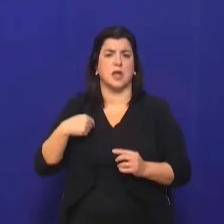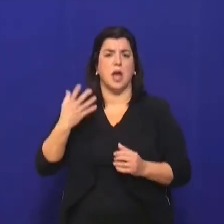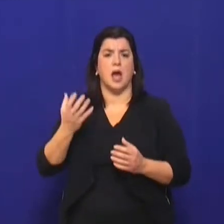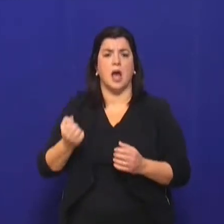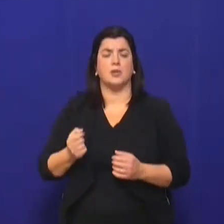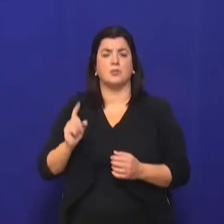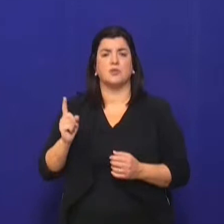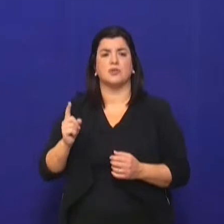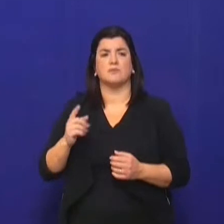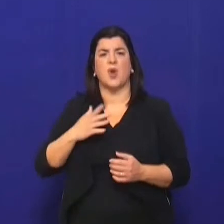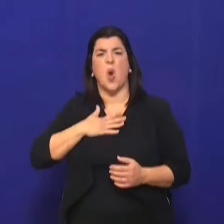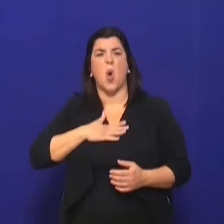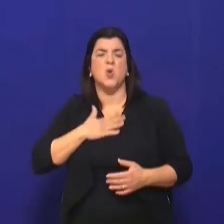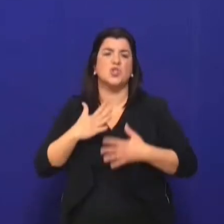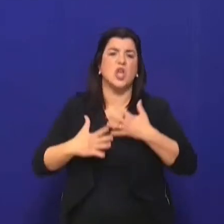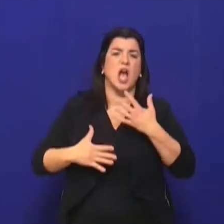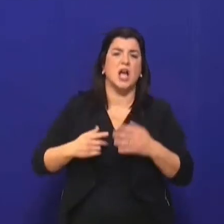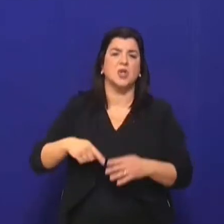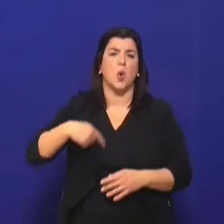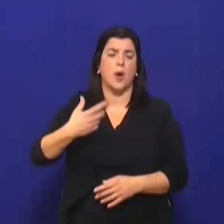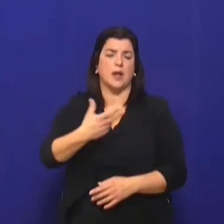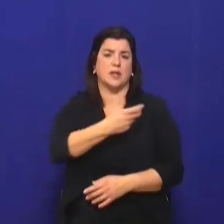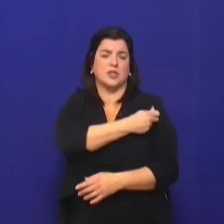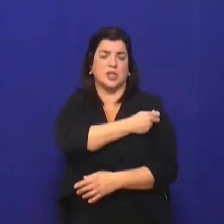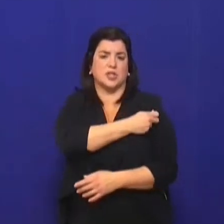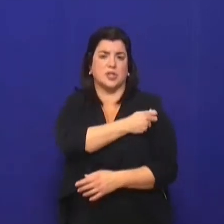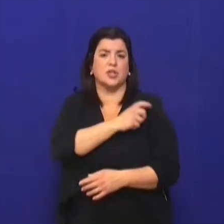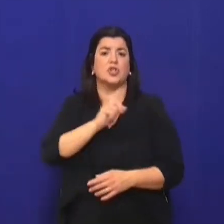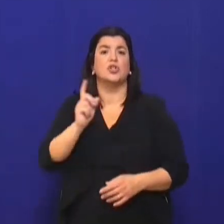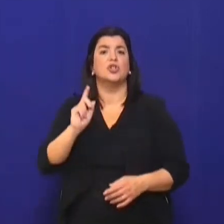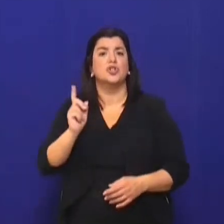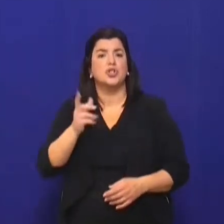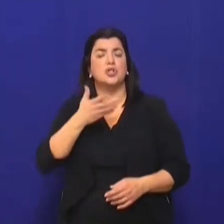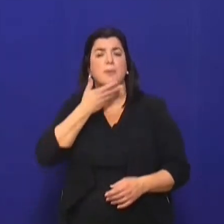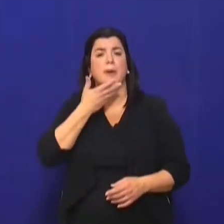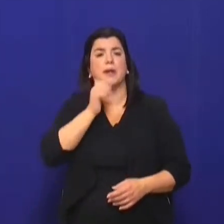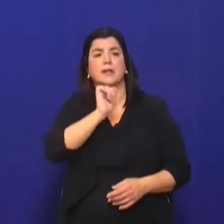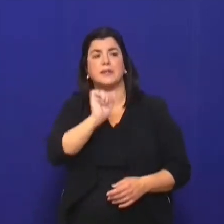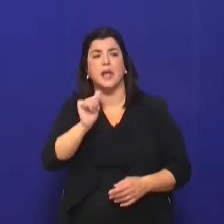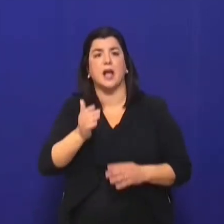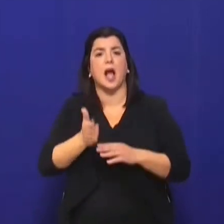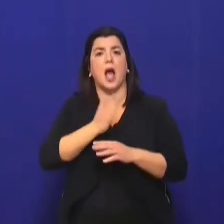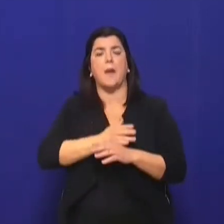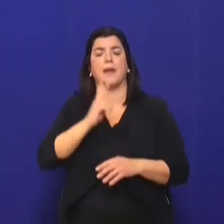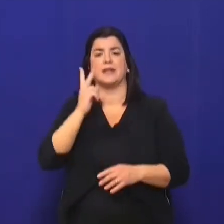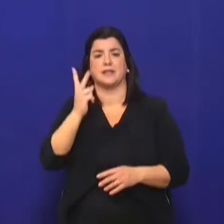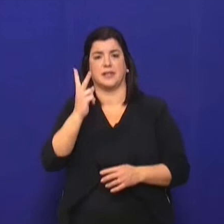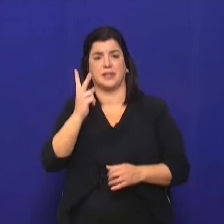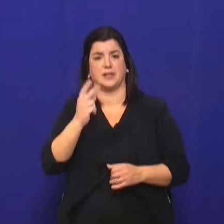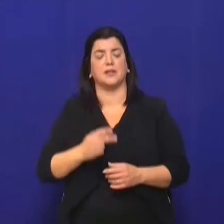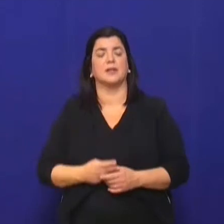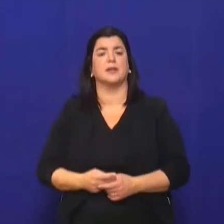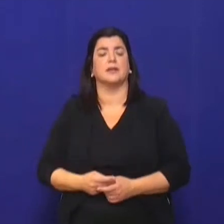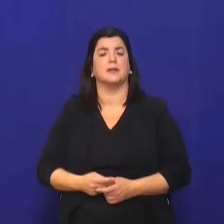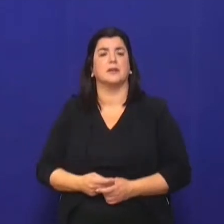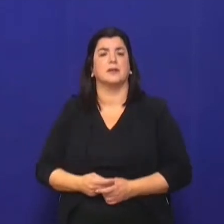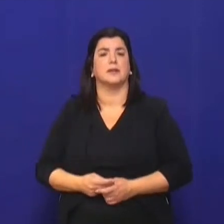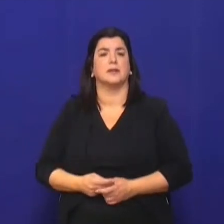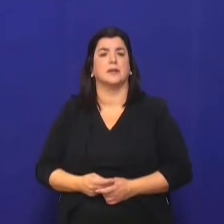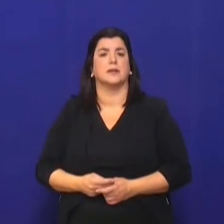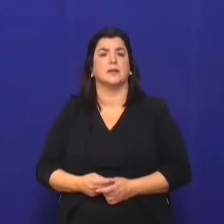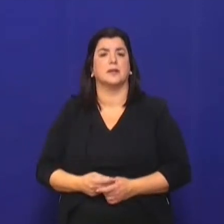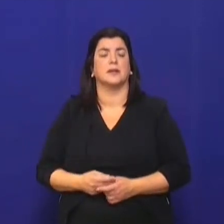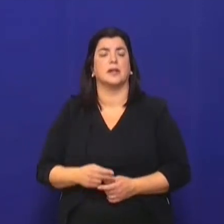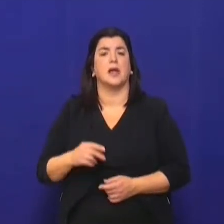l-ewwel doża, x'inhi r-rakkomandazzjoni tiegħek qabel jingħataw it-tieni doża. It-tieni ħaġa dik kif semmejt li hemm madwar ftit aktar minn